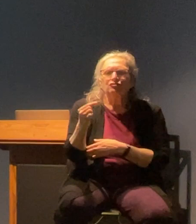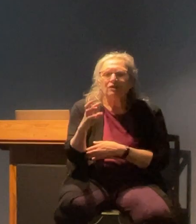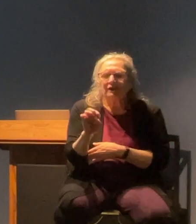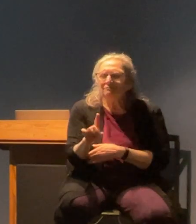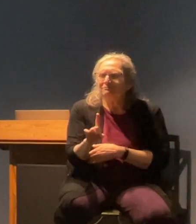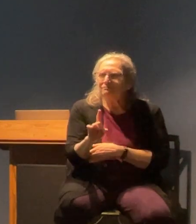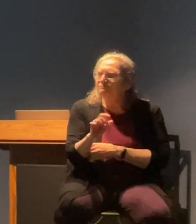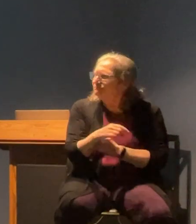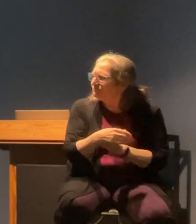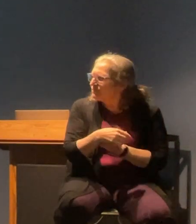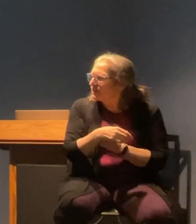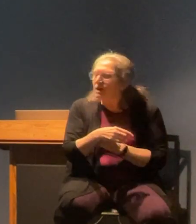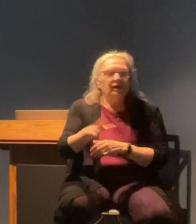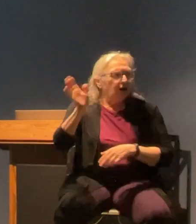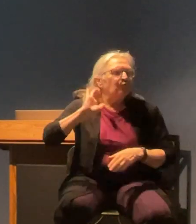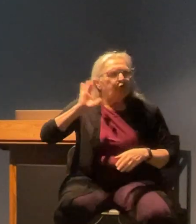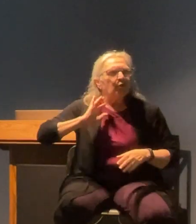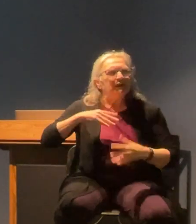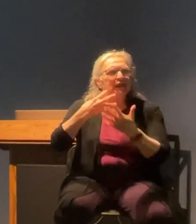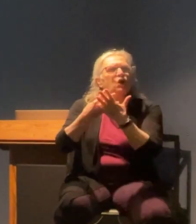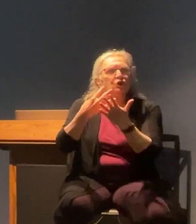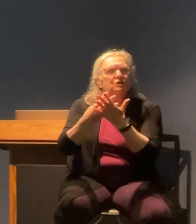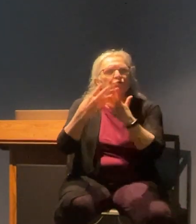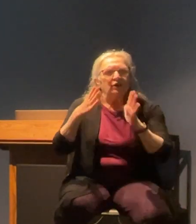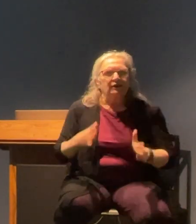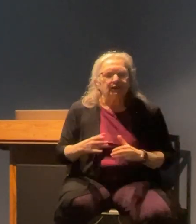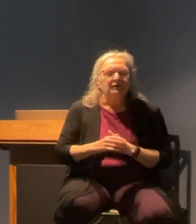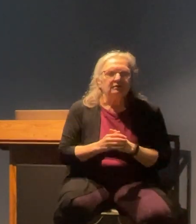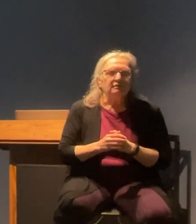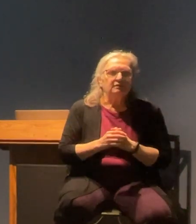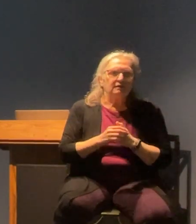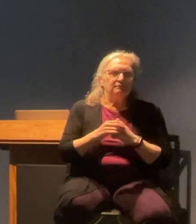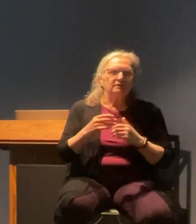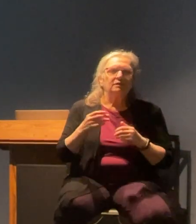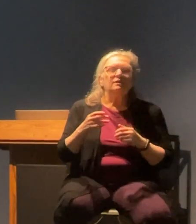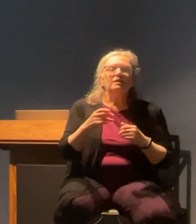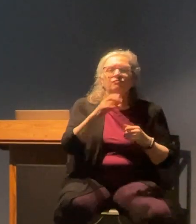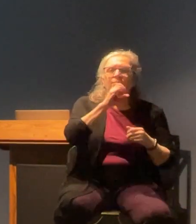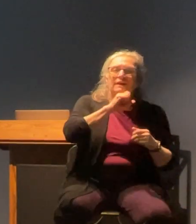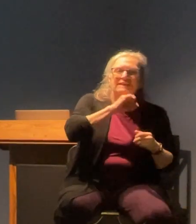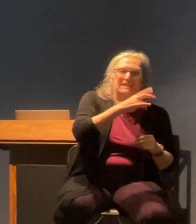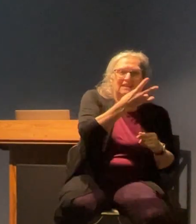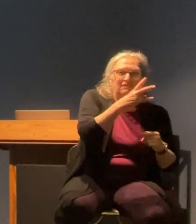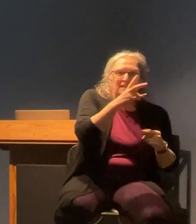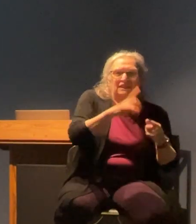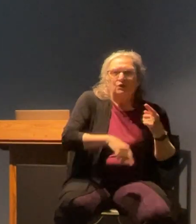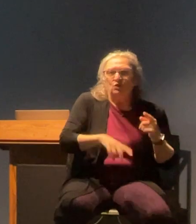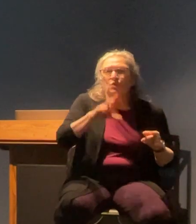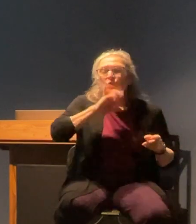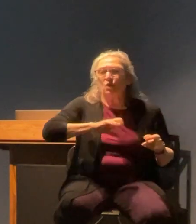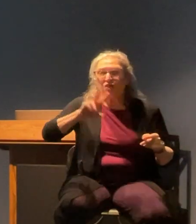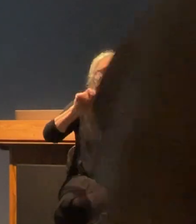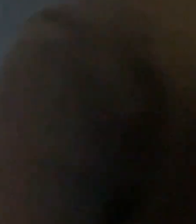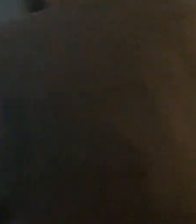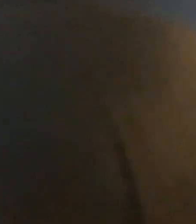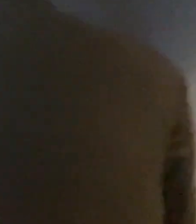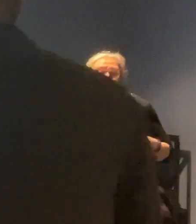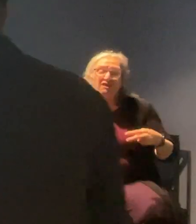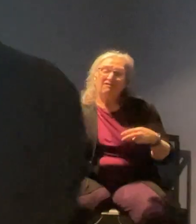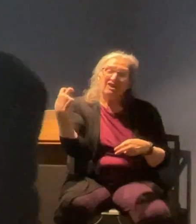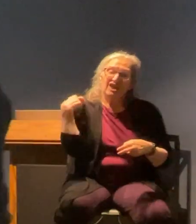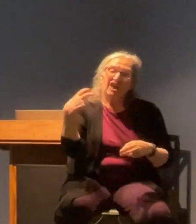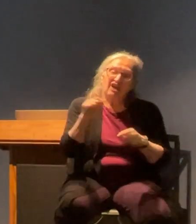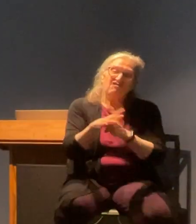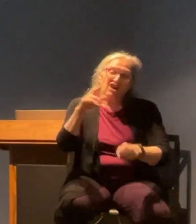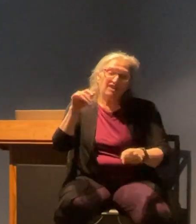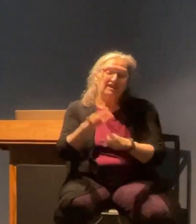know, I'm formerly incarcerated, served nearly 13 years in state prison from 17 to 30 as a result of gang violence. Came home